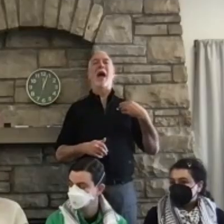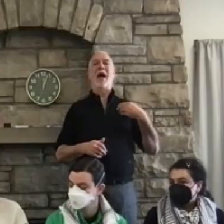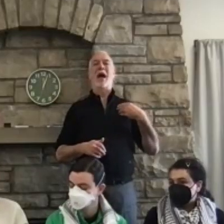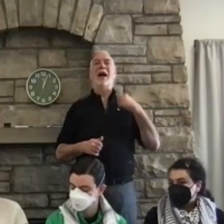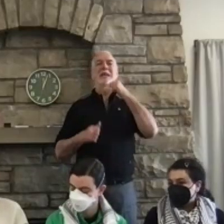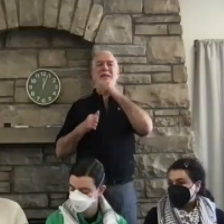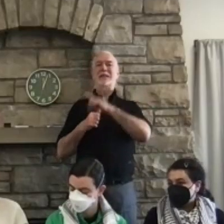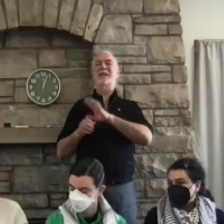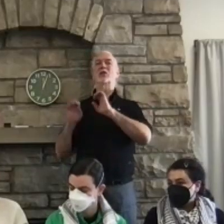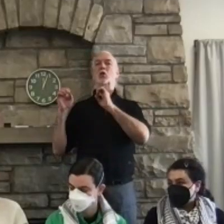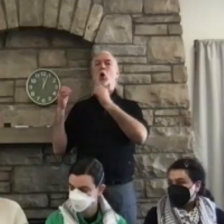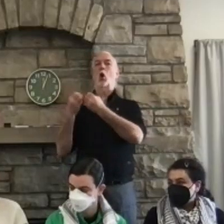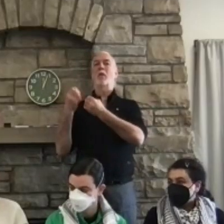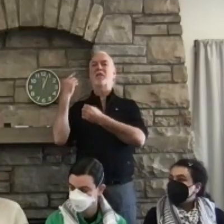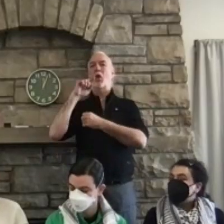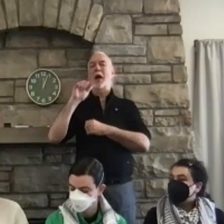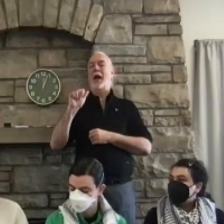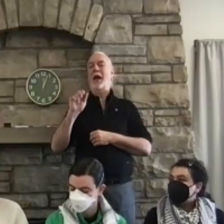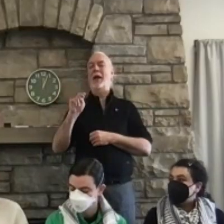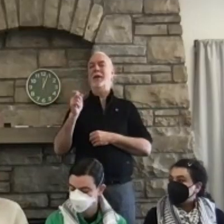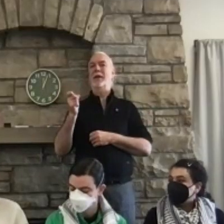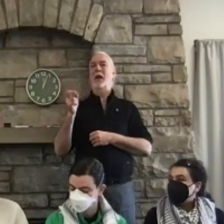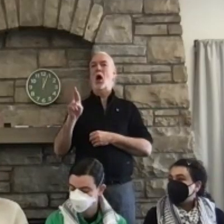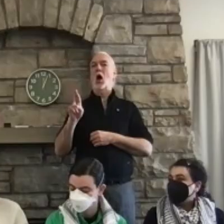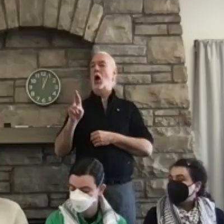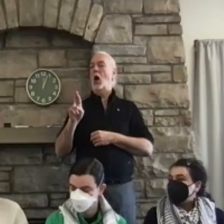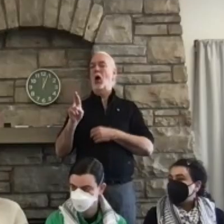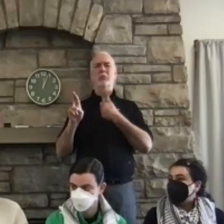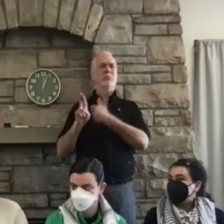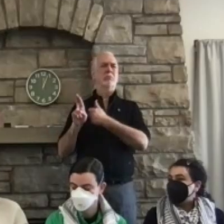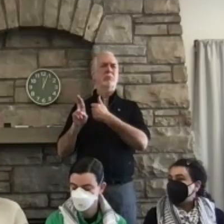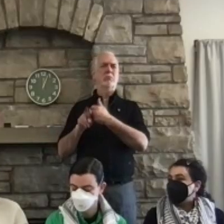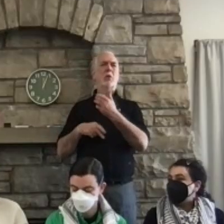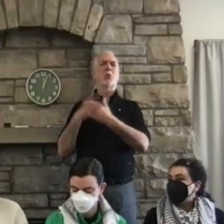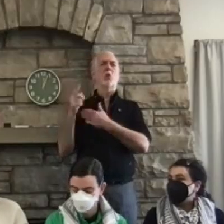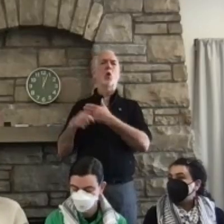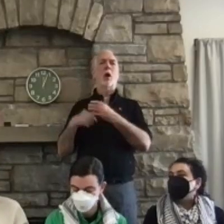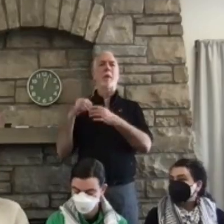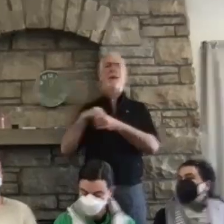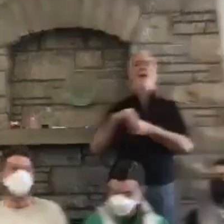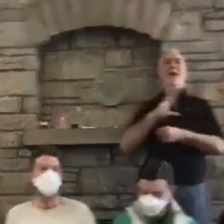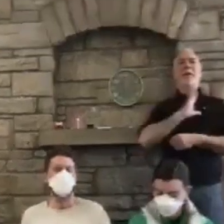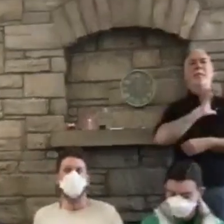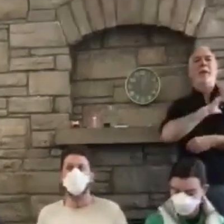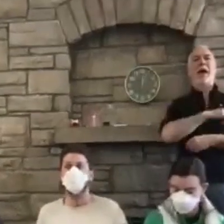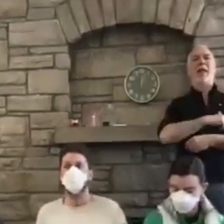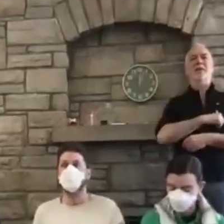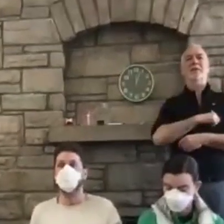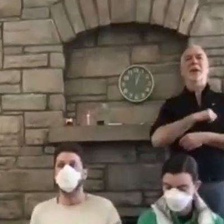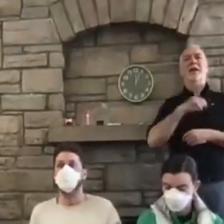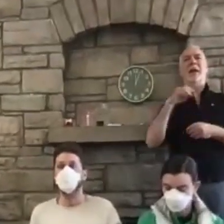organization of Anar. And Anar is a program in Palestine based